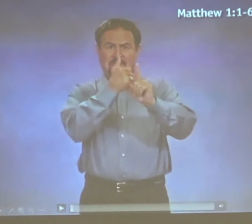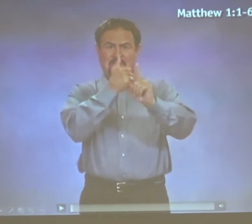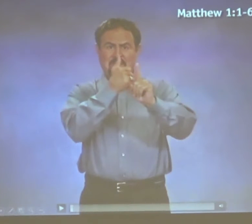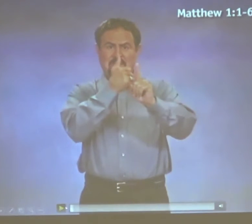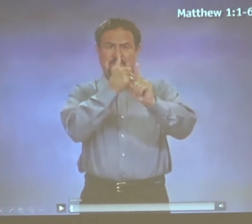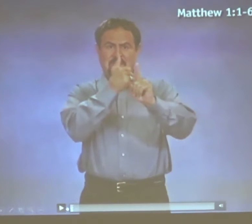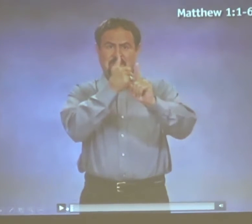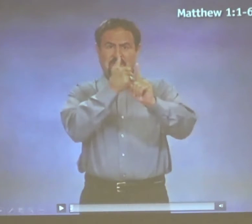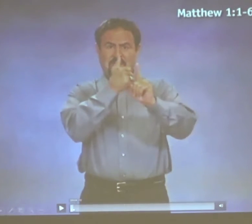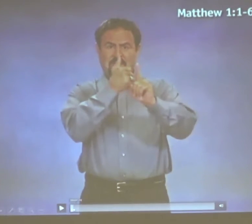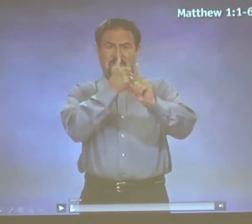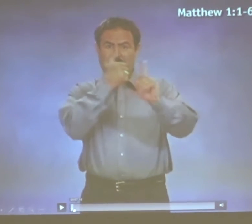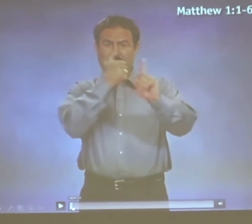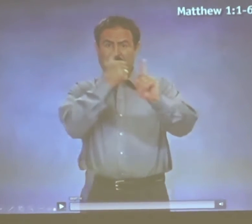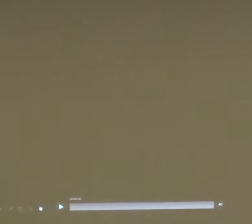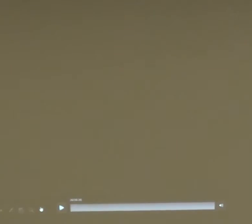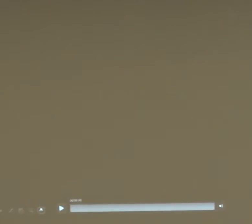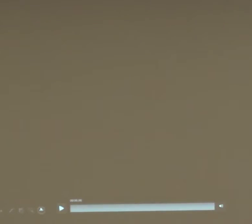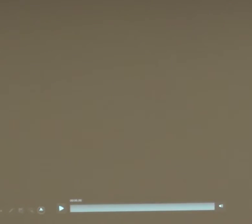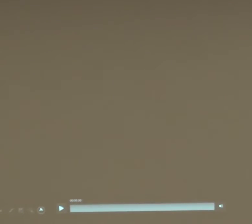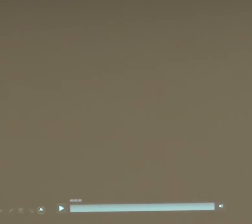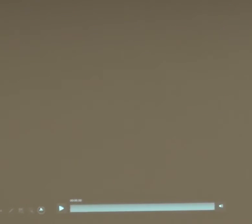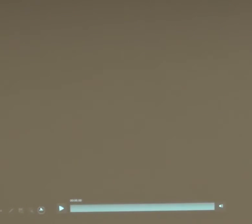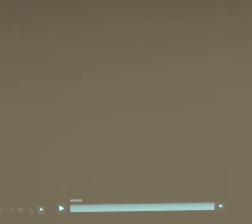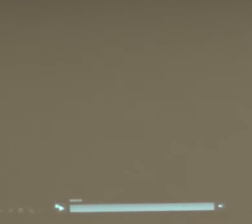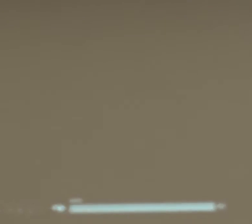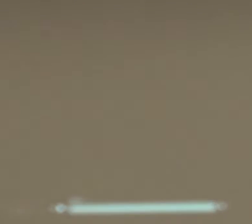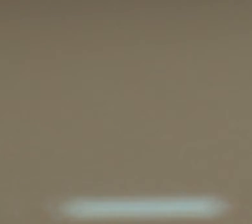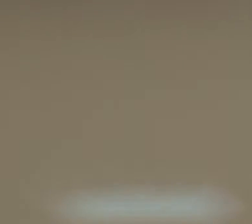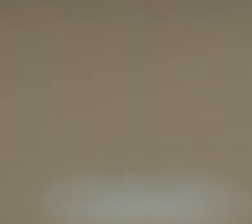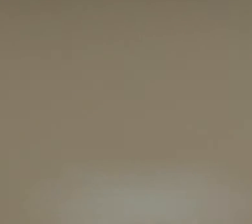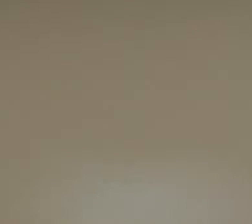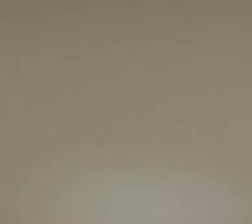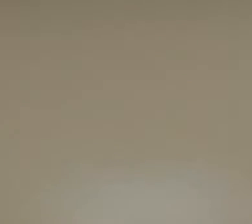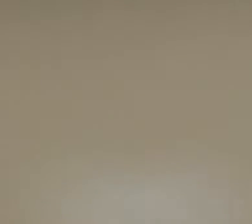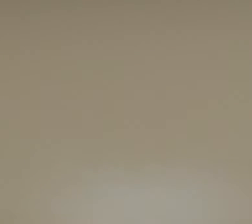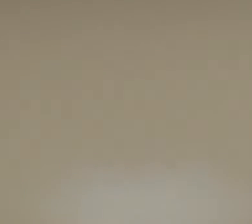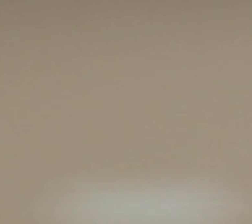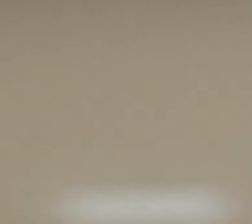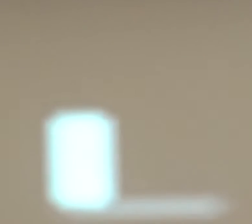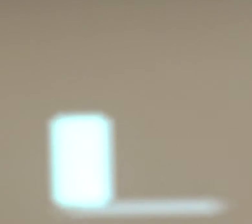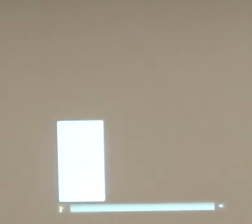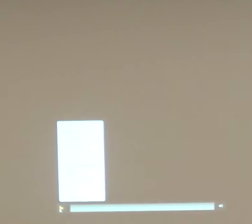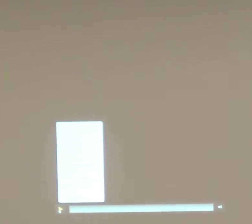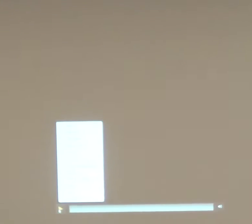go. Okay, so wait. 1, 2, 3, click.